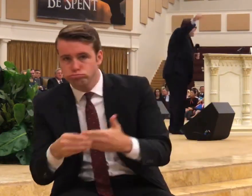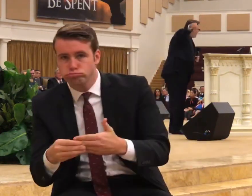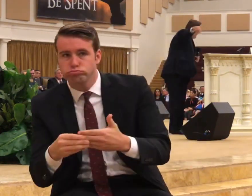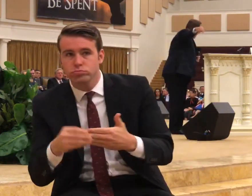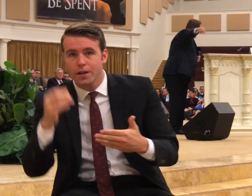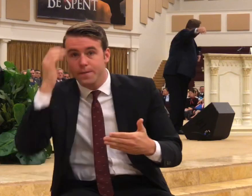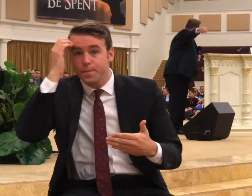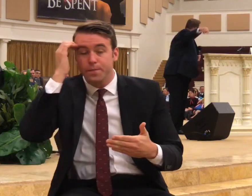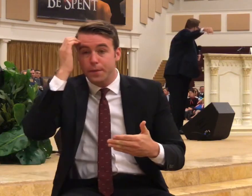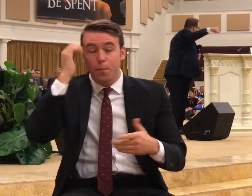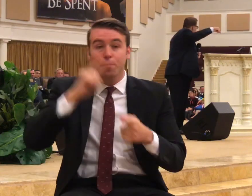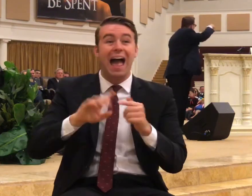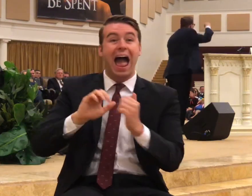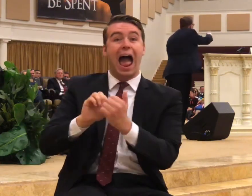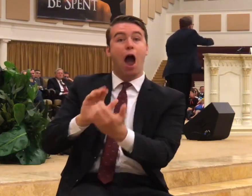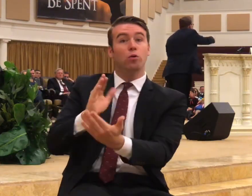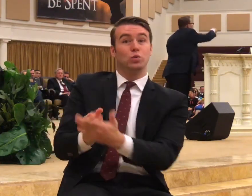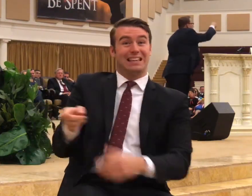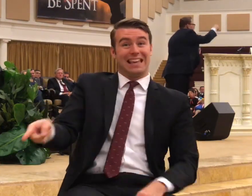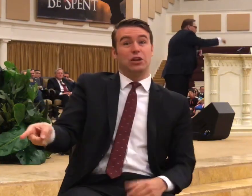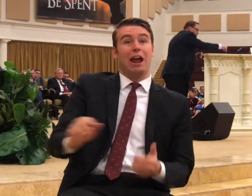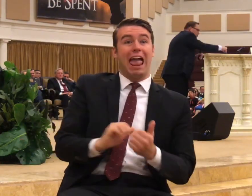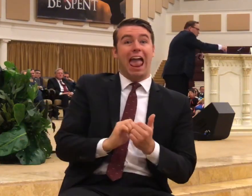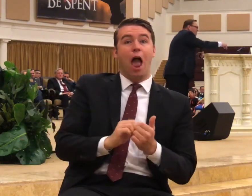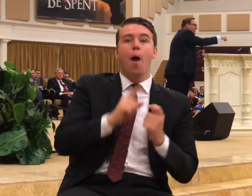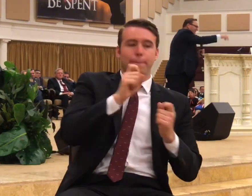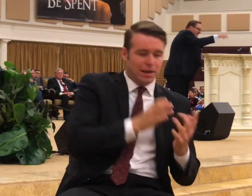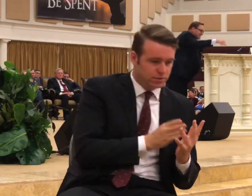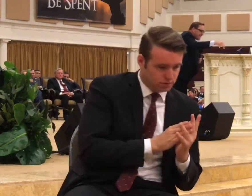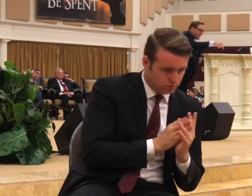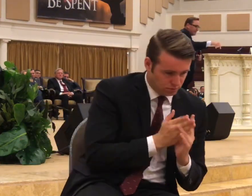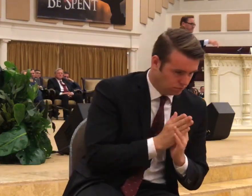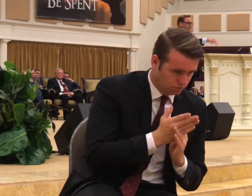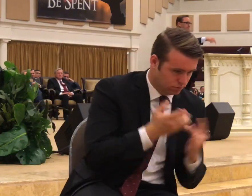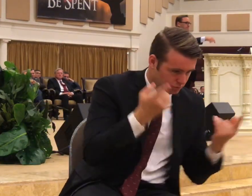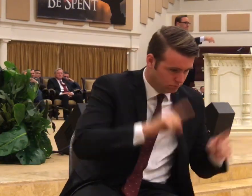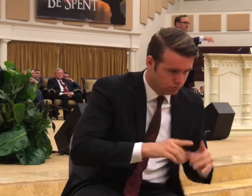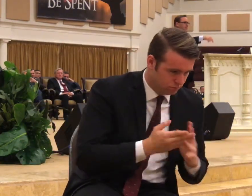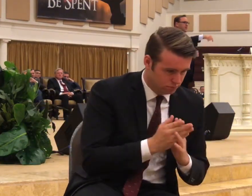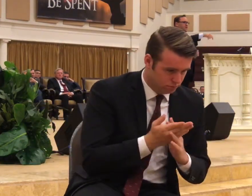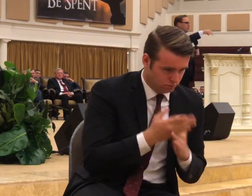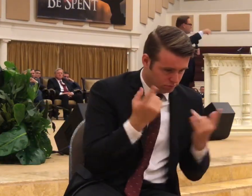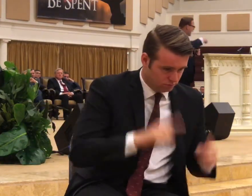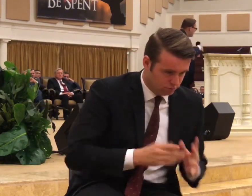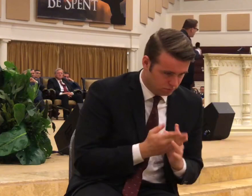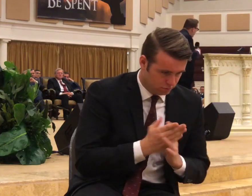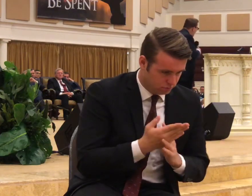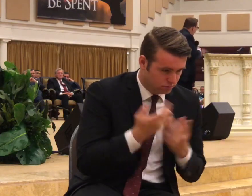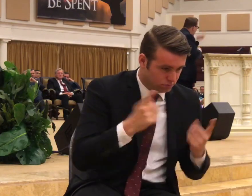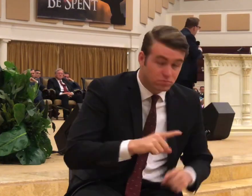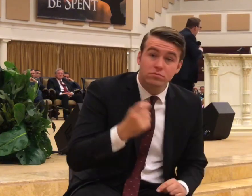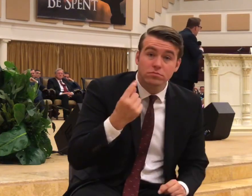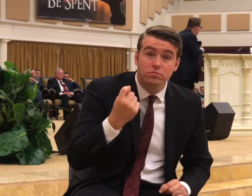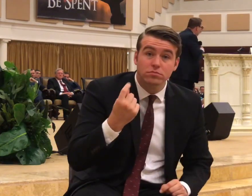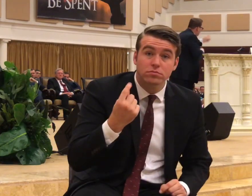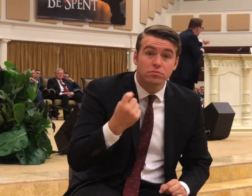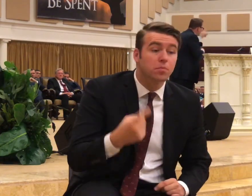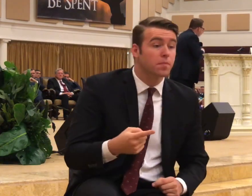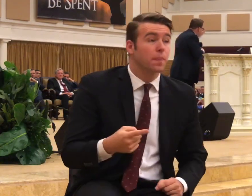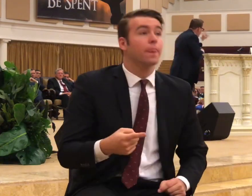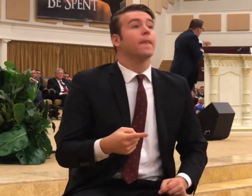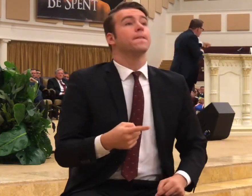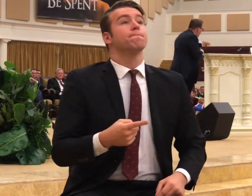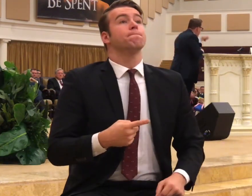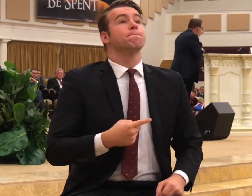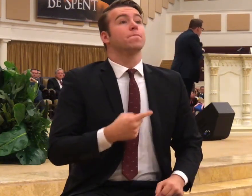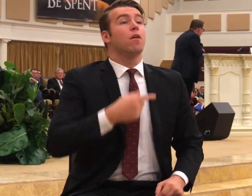way to get there is to move through the incident. You're never going to have one